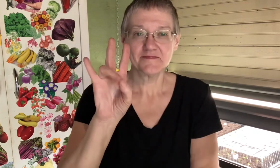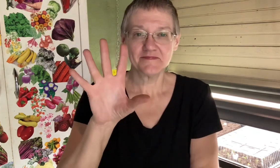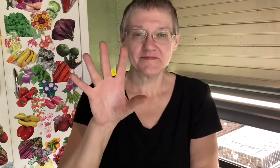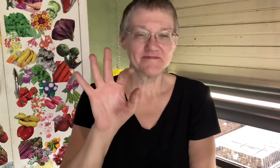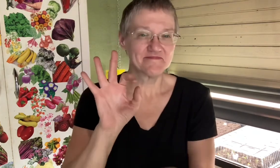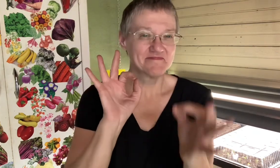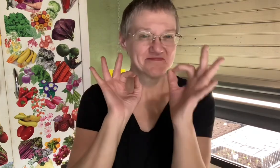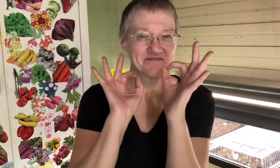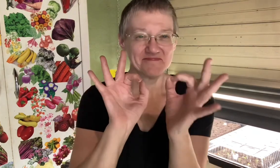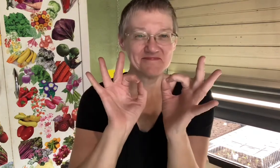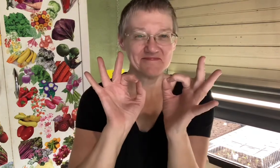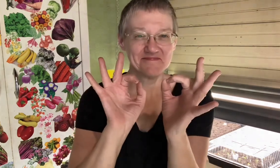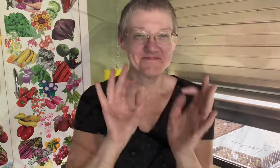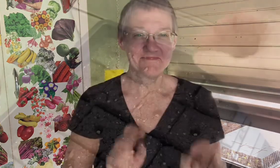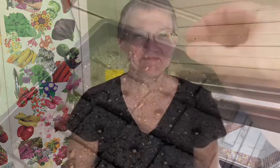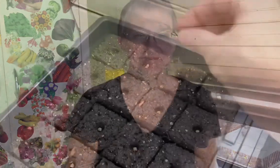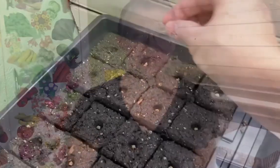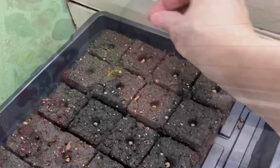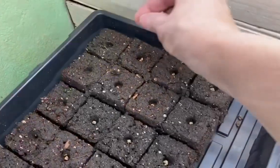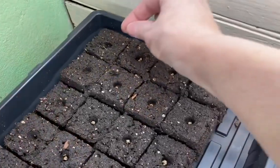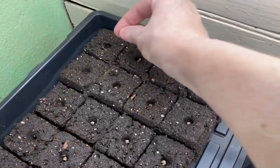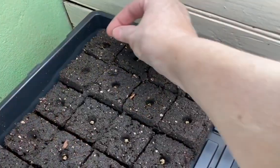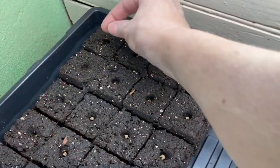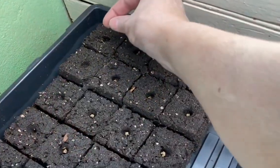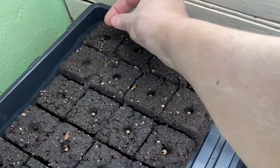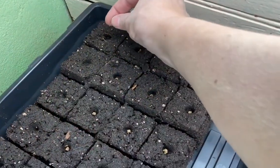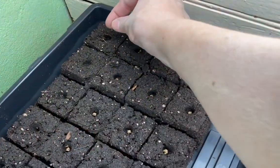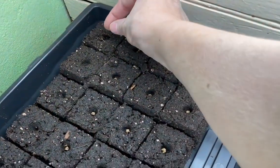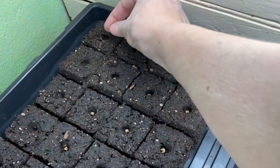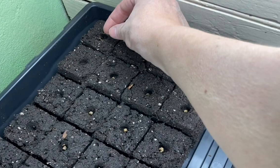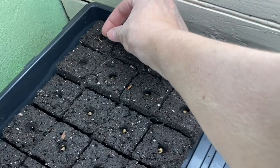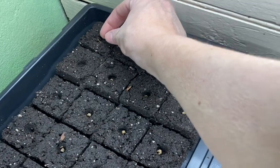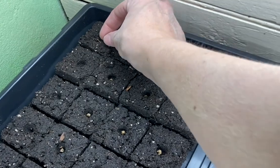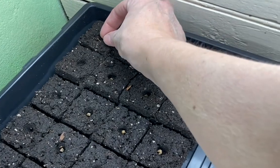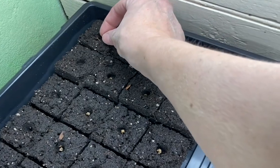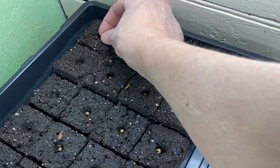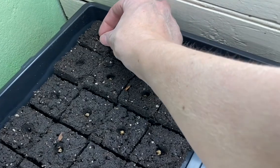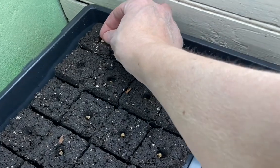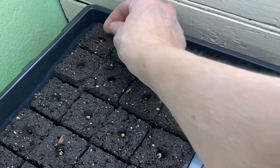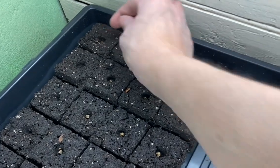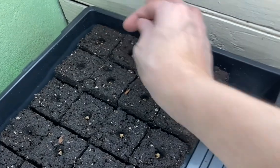be 65 to 75, so that's just perfect.